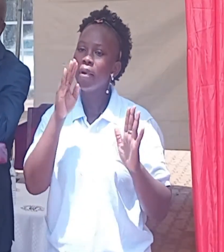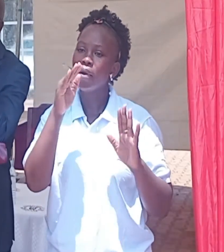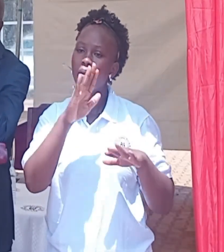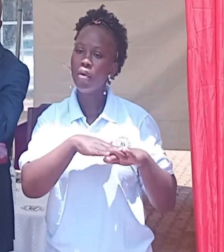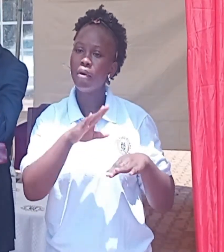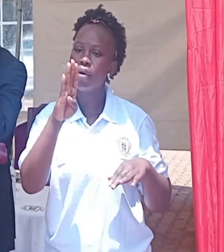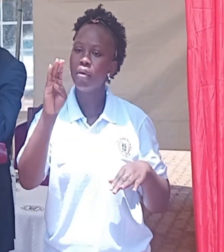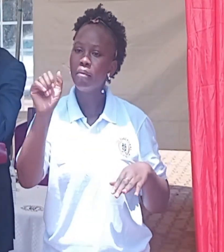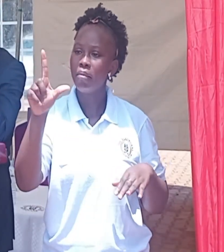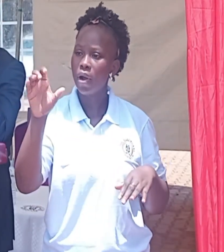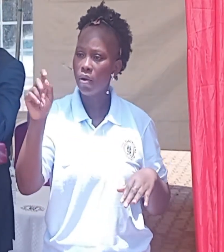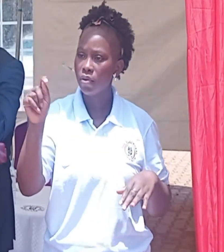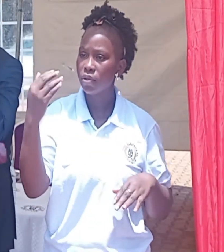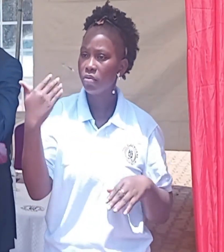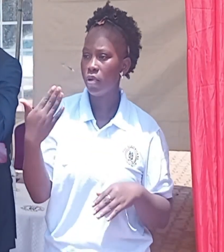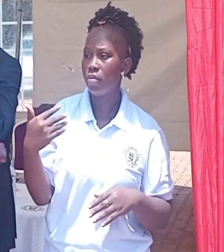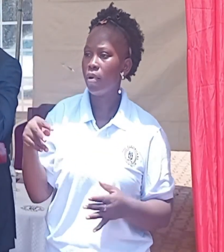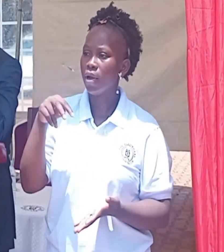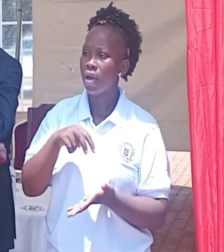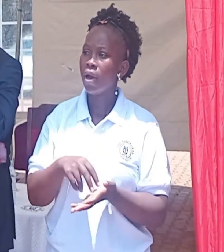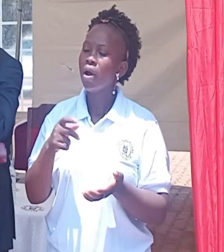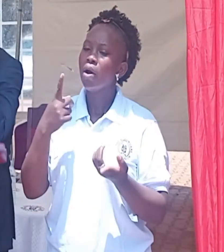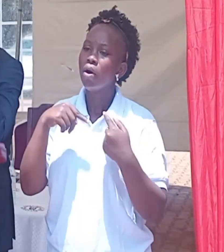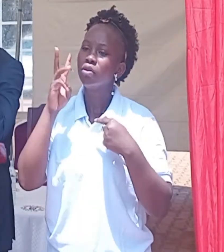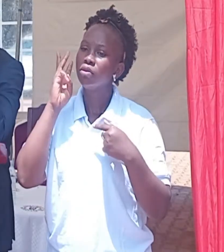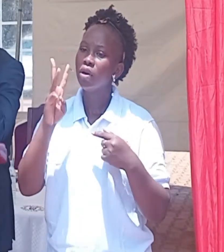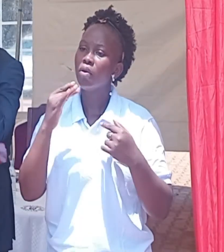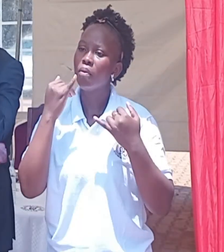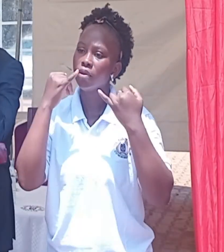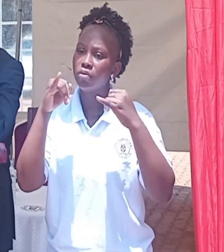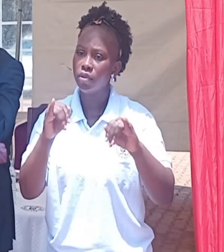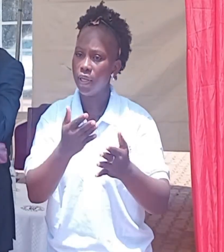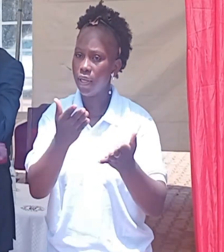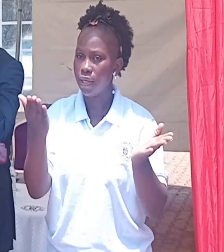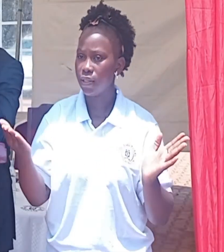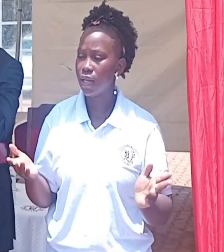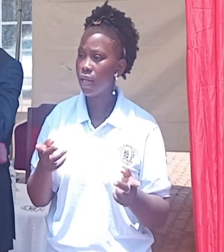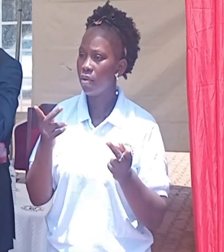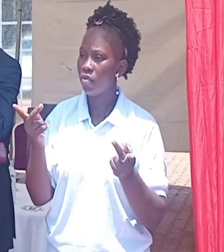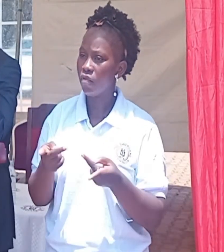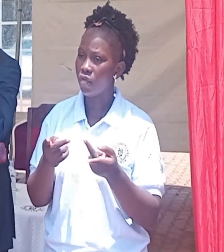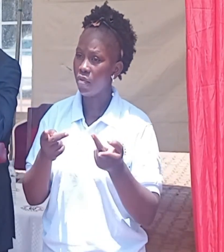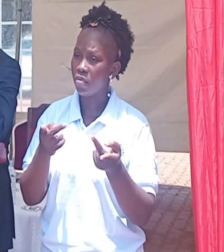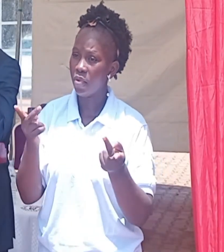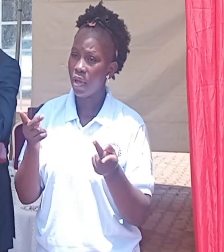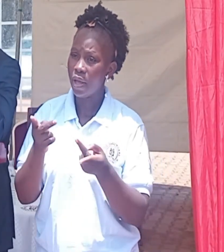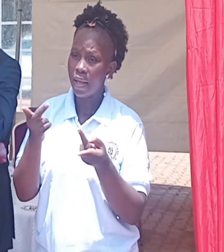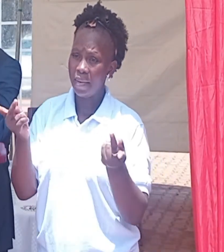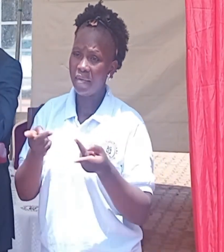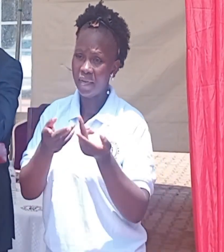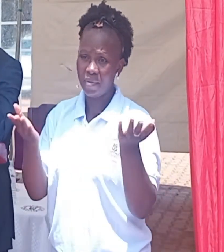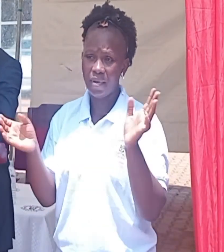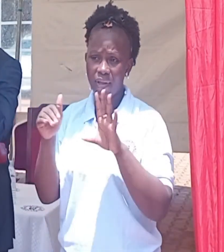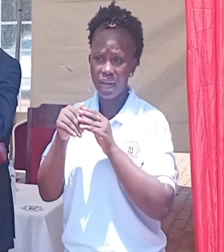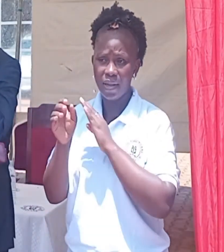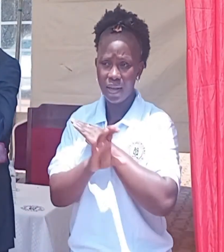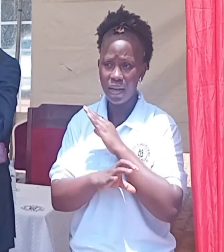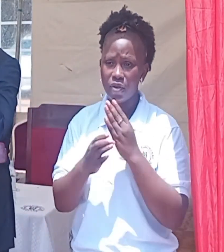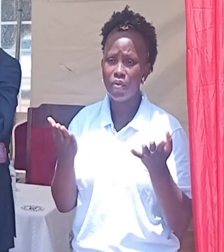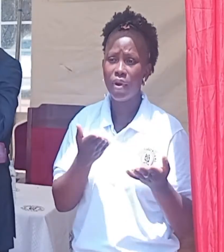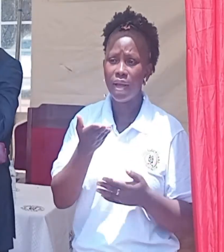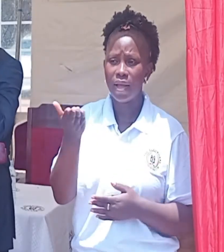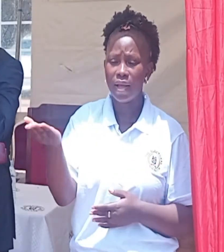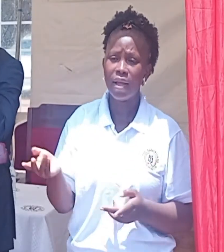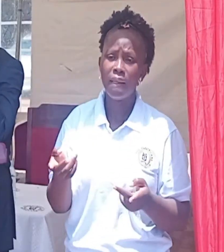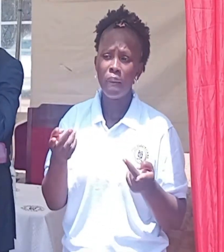ate aneesimbawo. Ekyo tujja kuba tutegeeza ebifo ebyo ebitundu ebyo by'eggwanga waawali